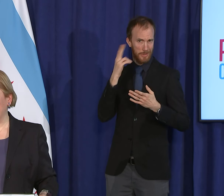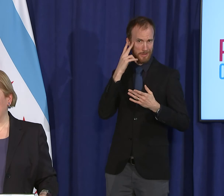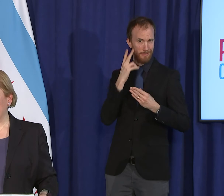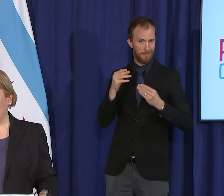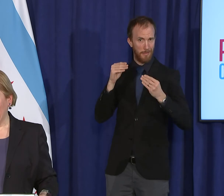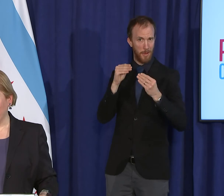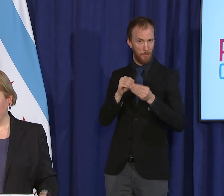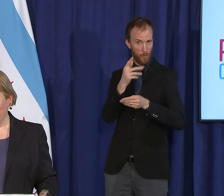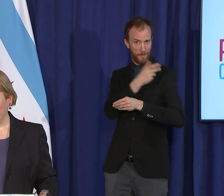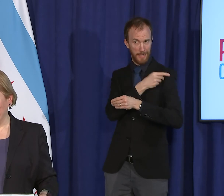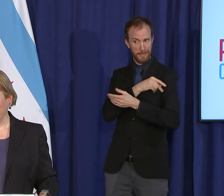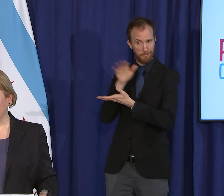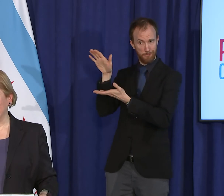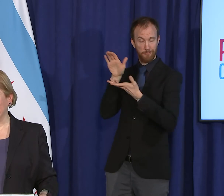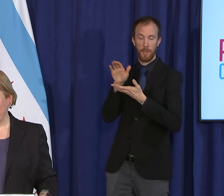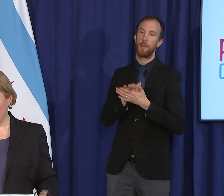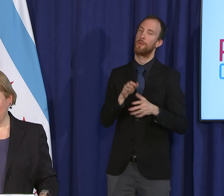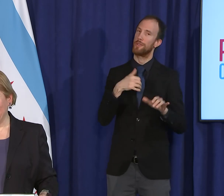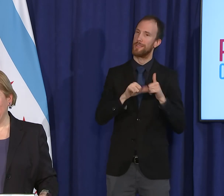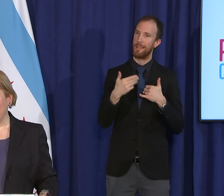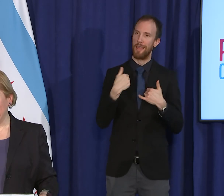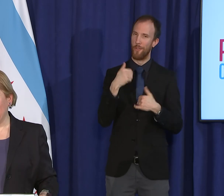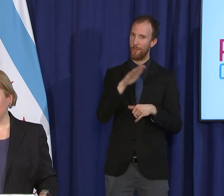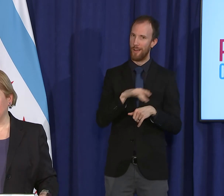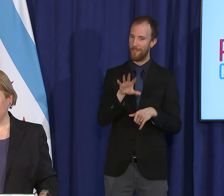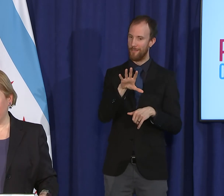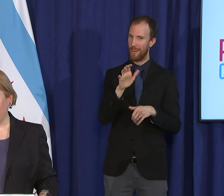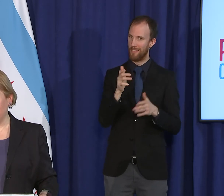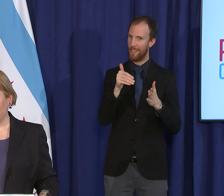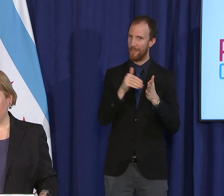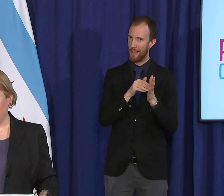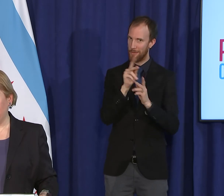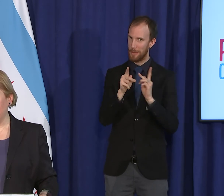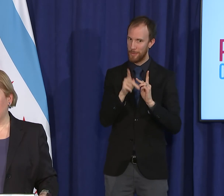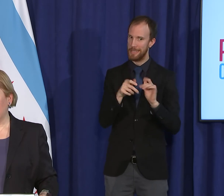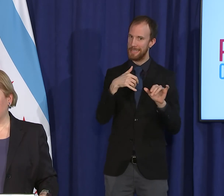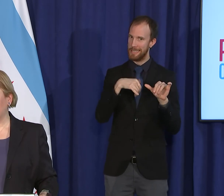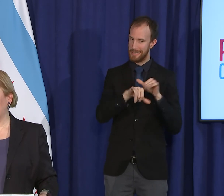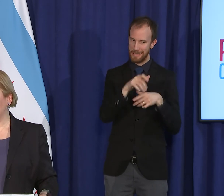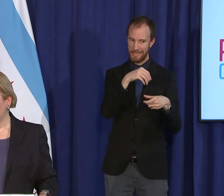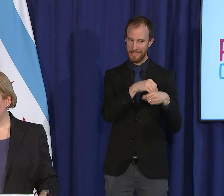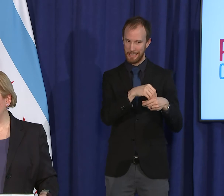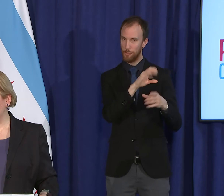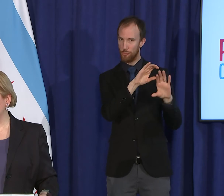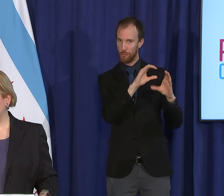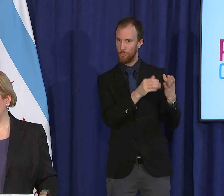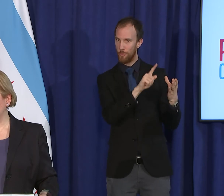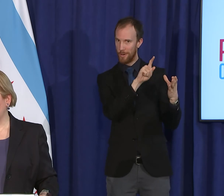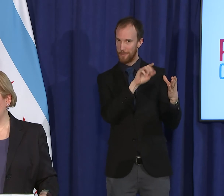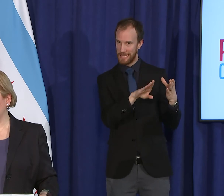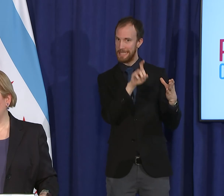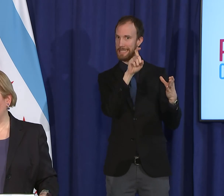say, about 500,000 people still to get done in that existing phase 1B. And about half of them, even just here in Chicago, are people